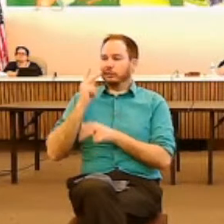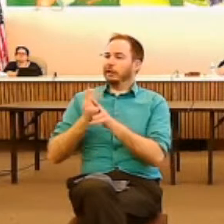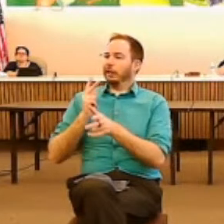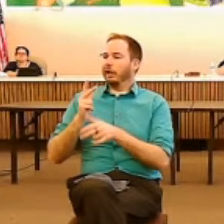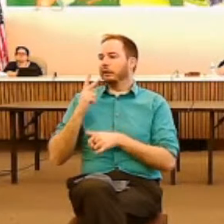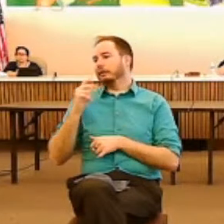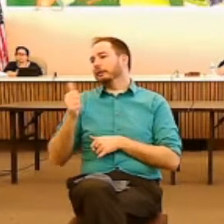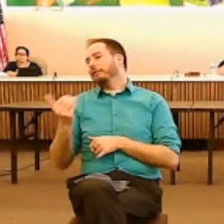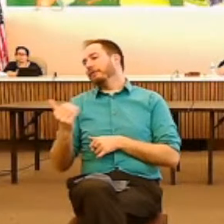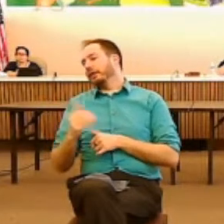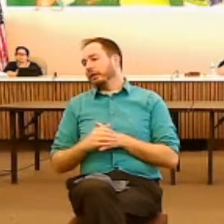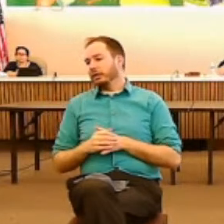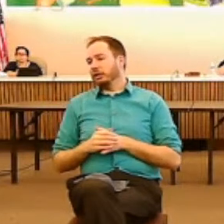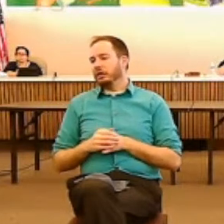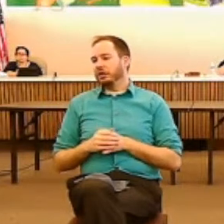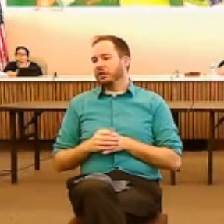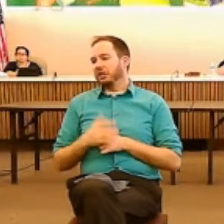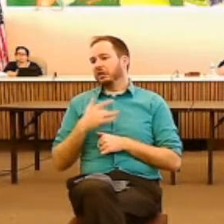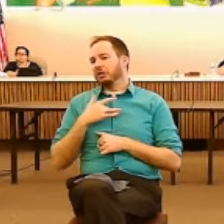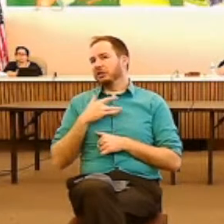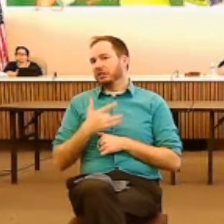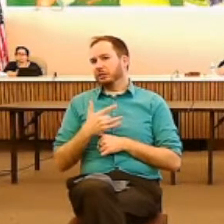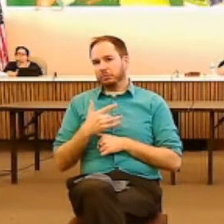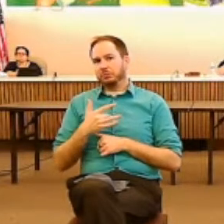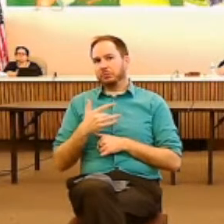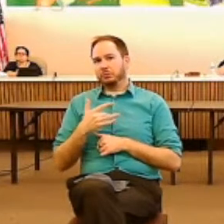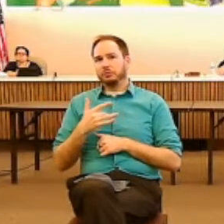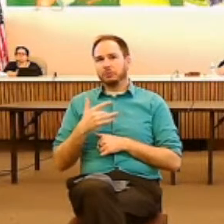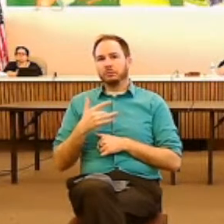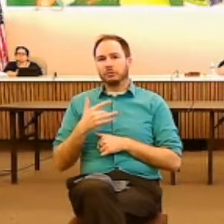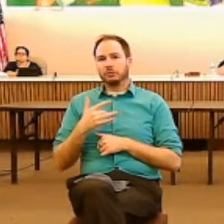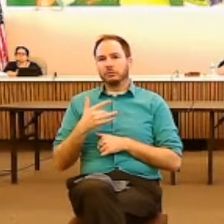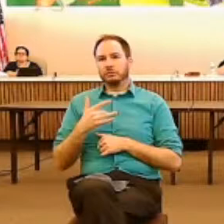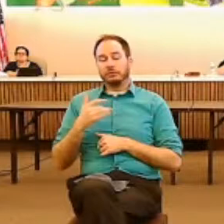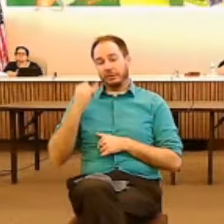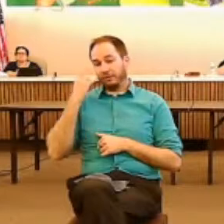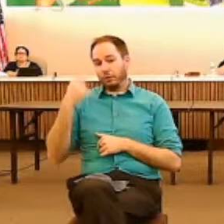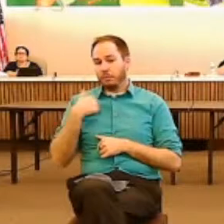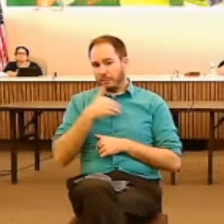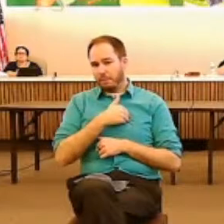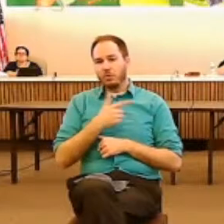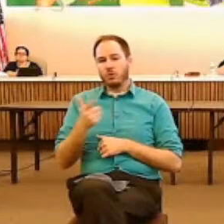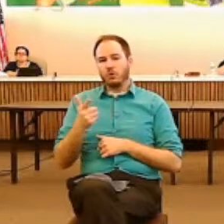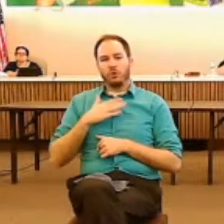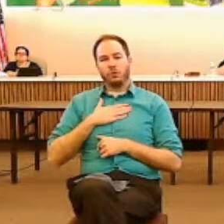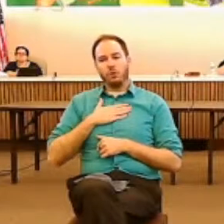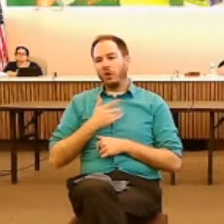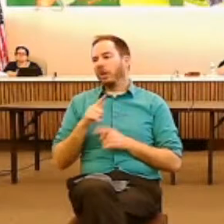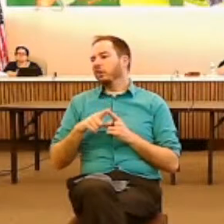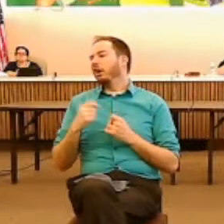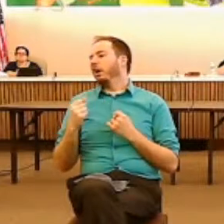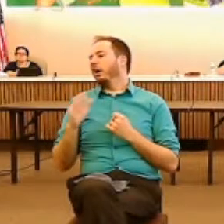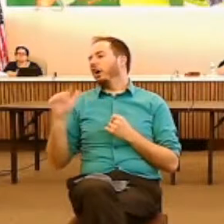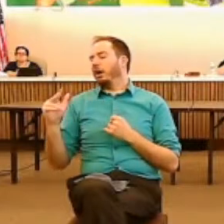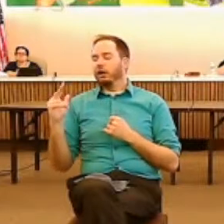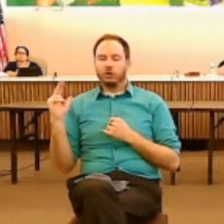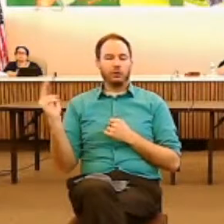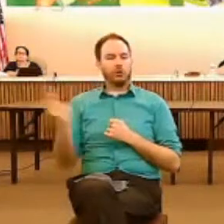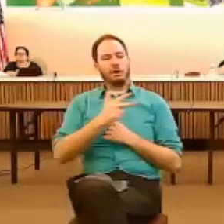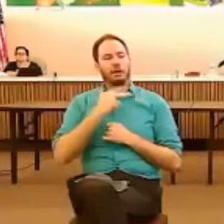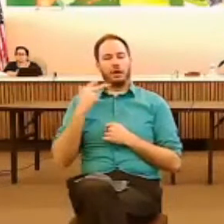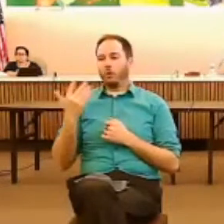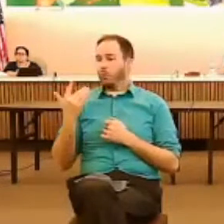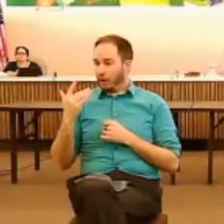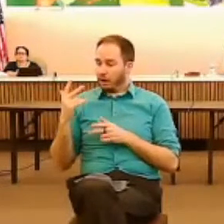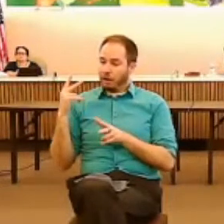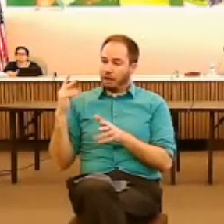10, 15. You typically go on by and especially if you're a member, you come back when it's a little bit slower, right? Most